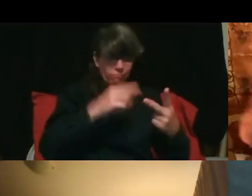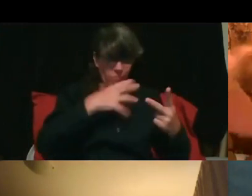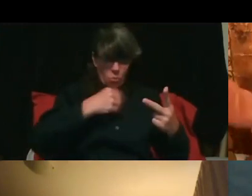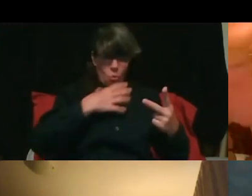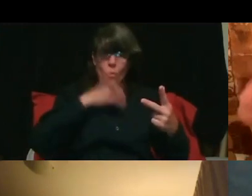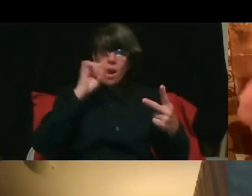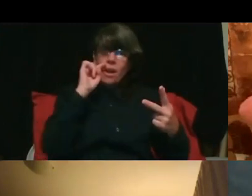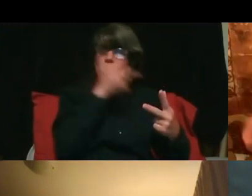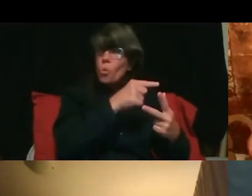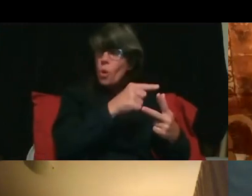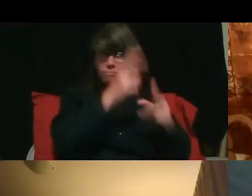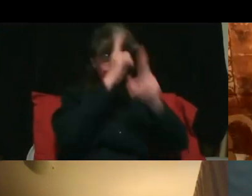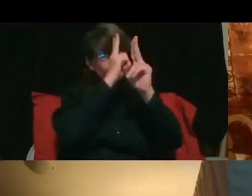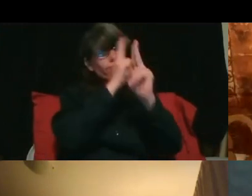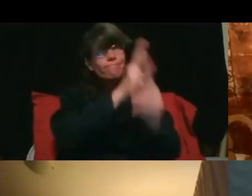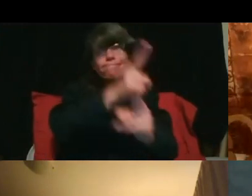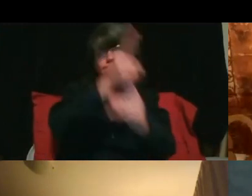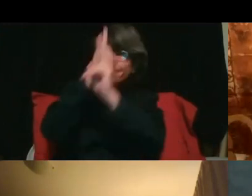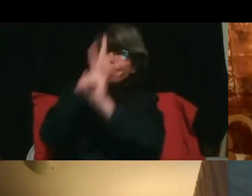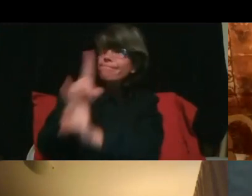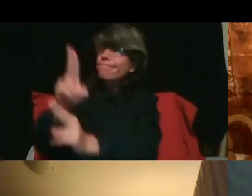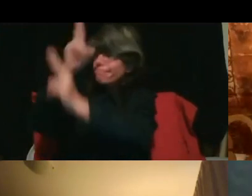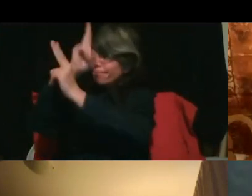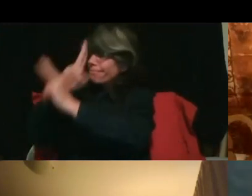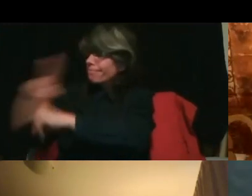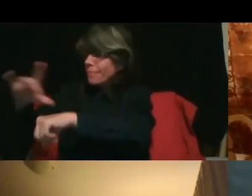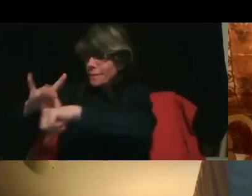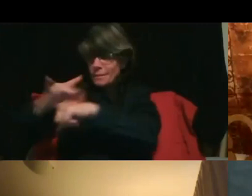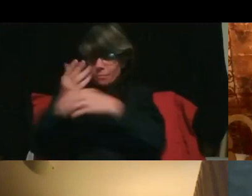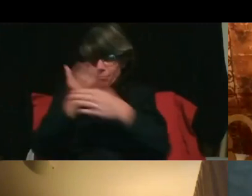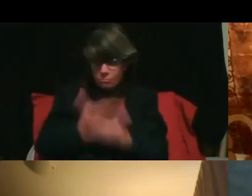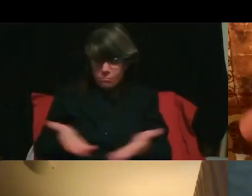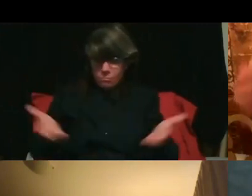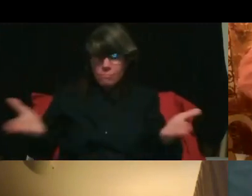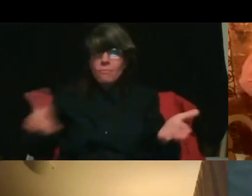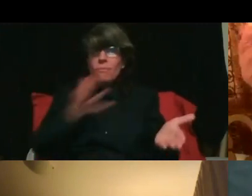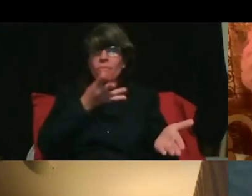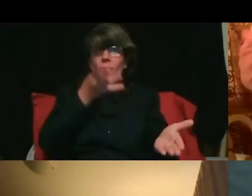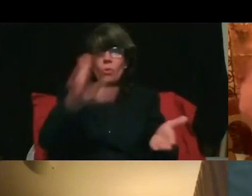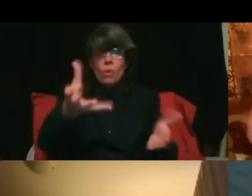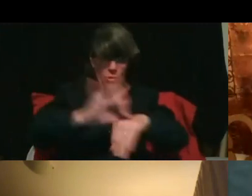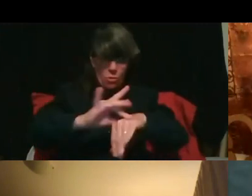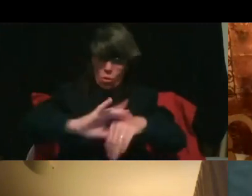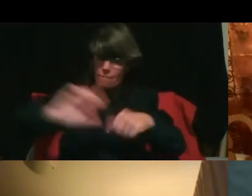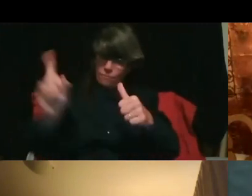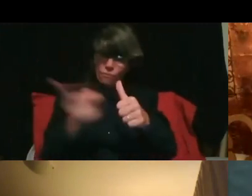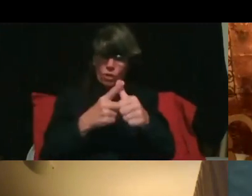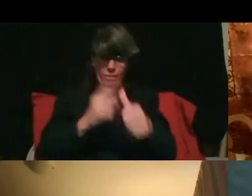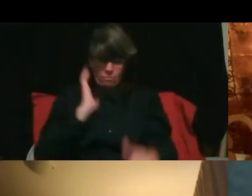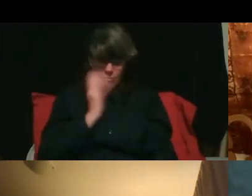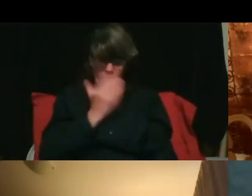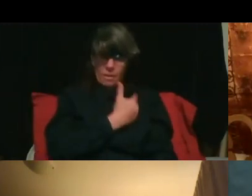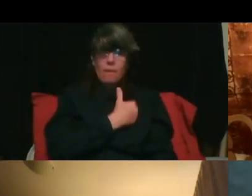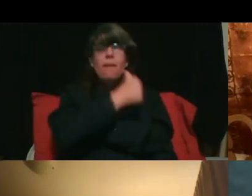just honoring all around us, starting with Mother Earth. Our grandmother Earth is first and foremost, and then of course Father